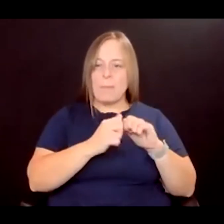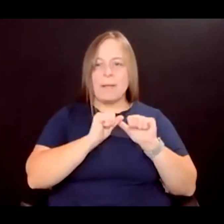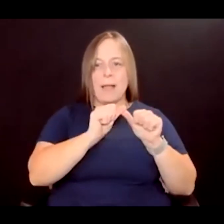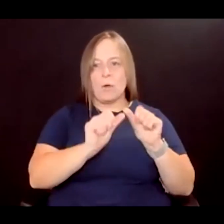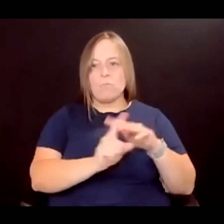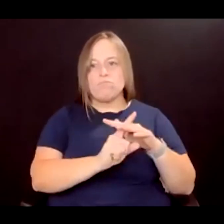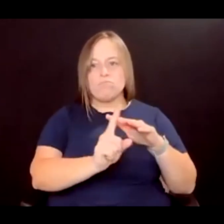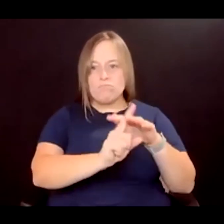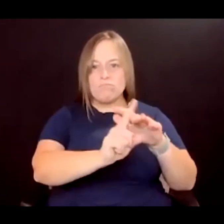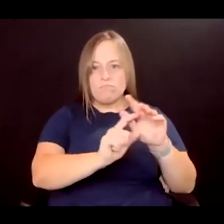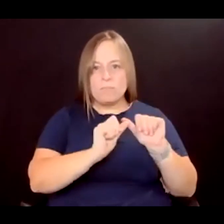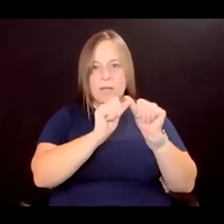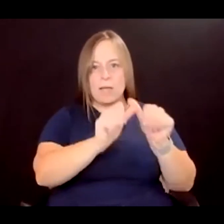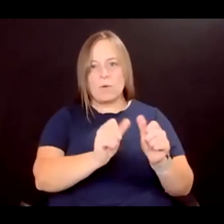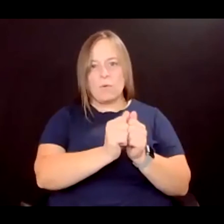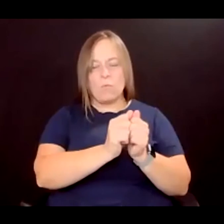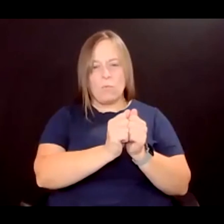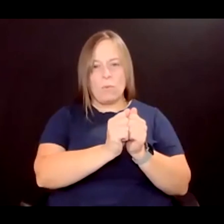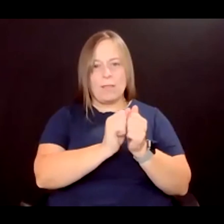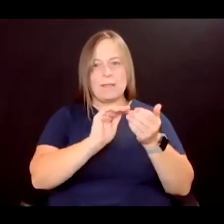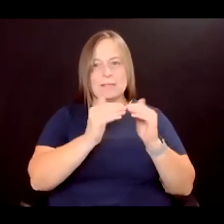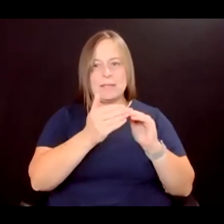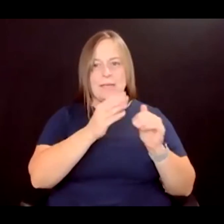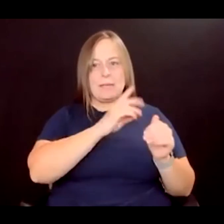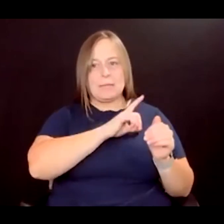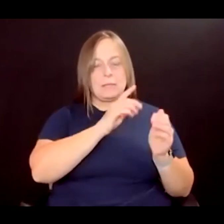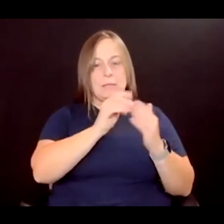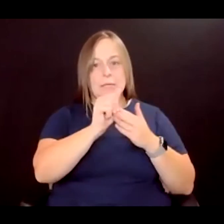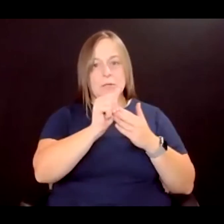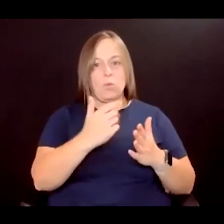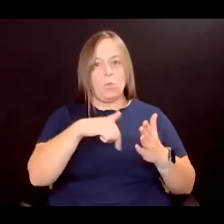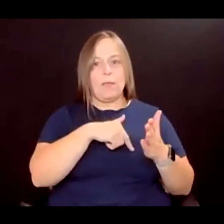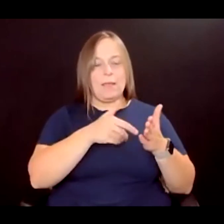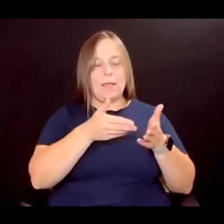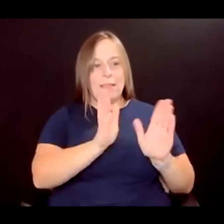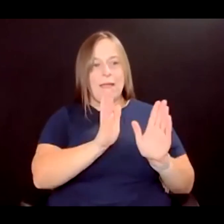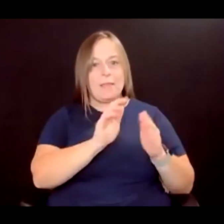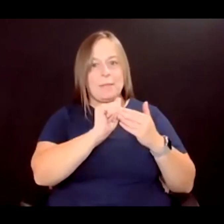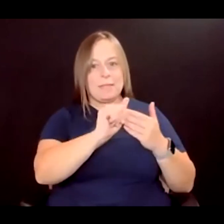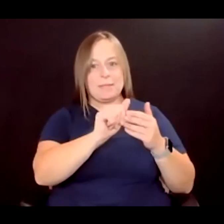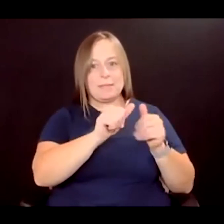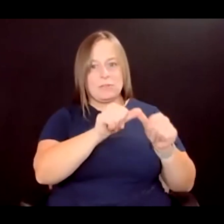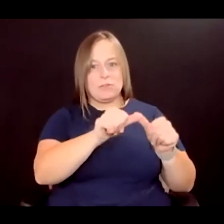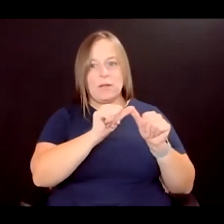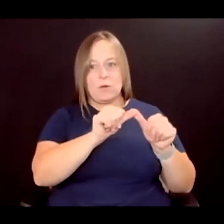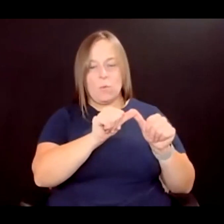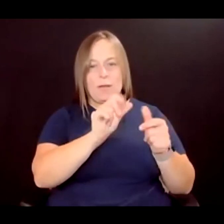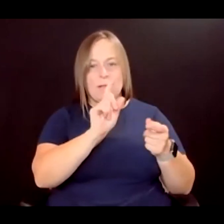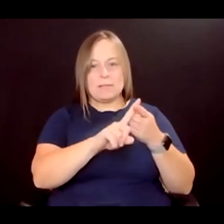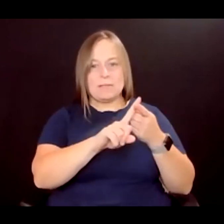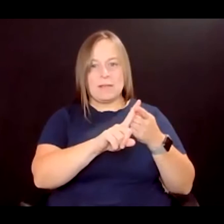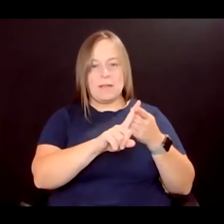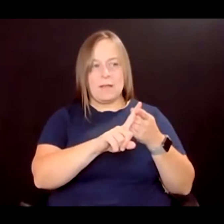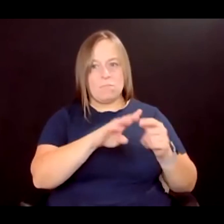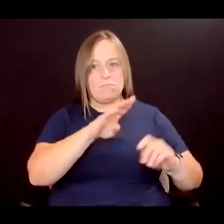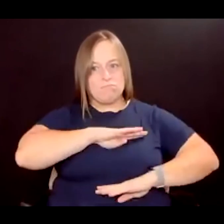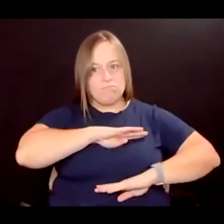in and help you with that, whether or not it's private, because discrimination in any form is unacceptable to